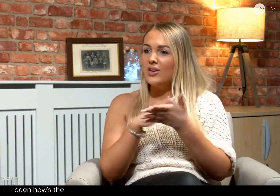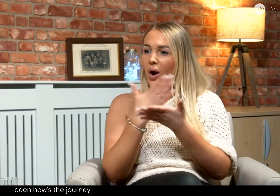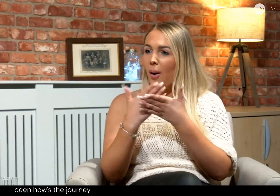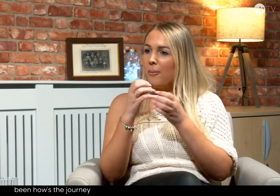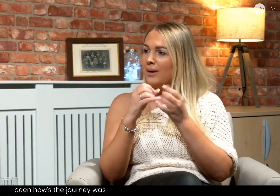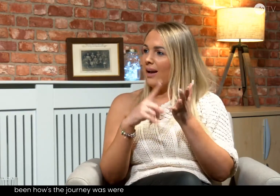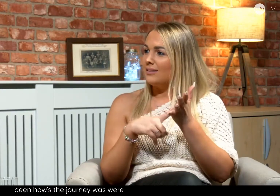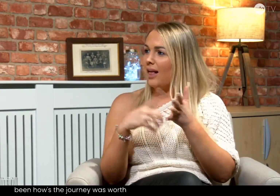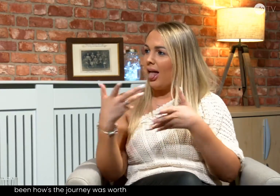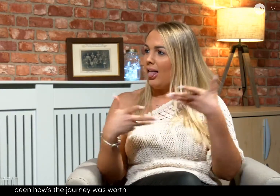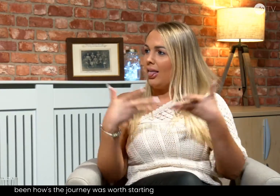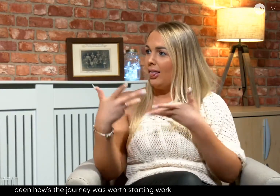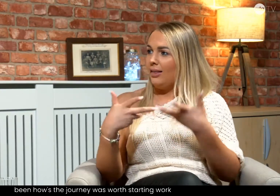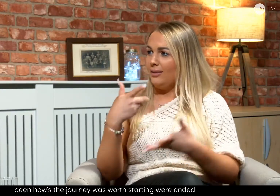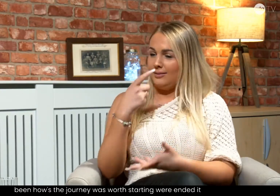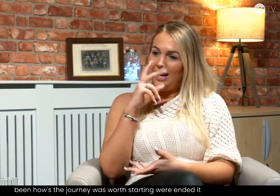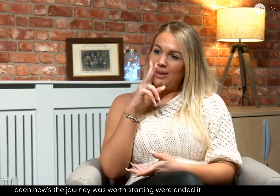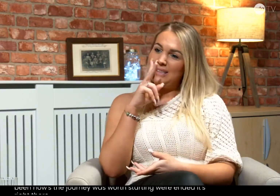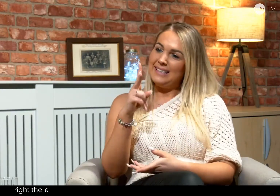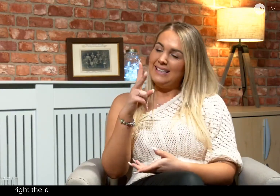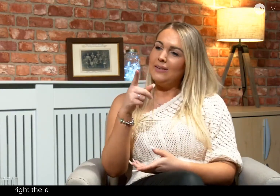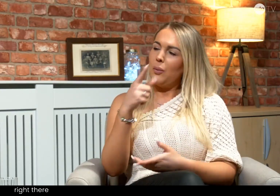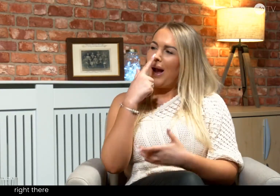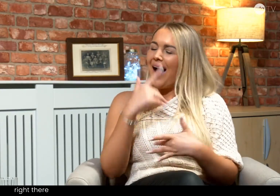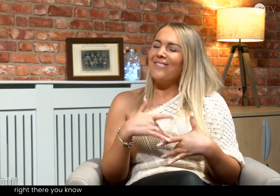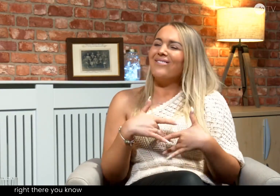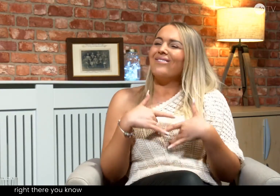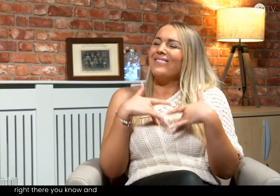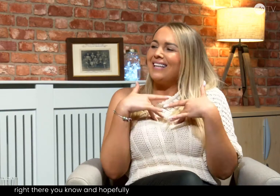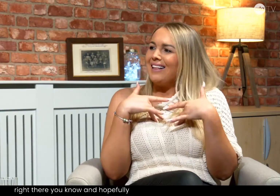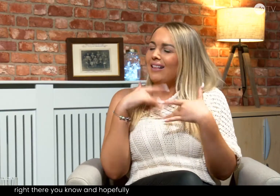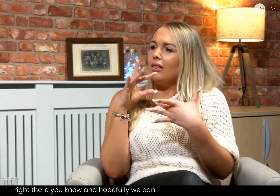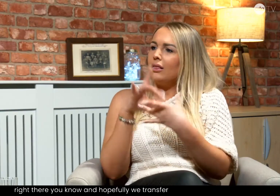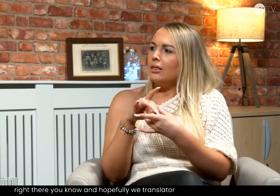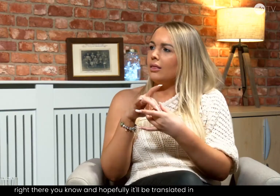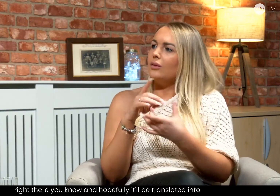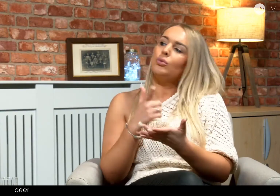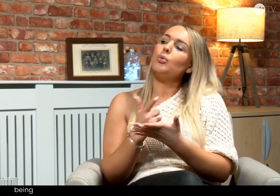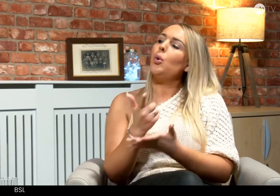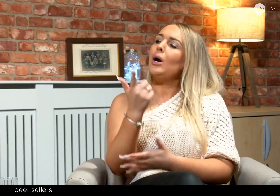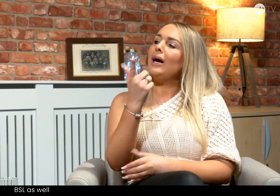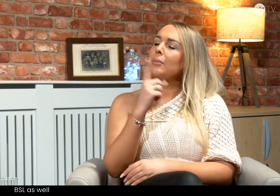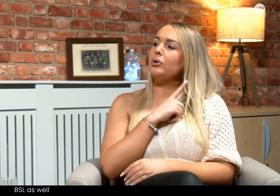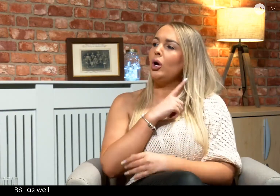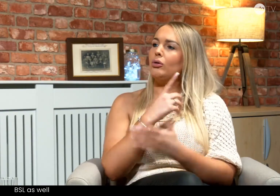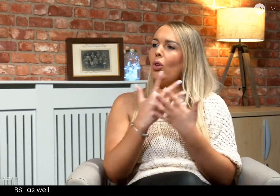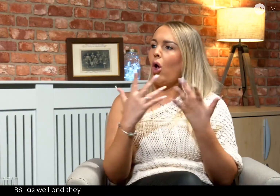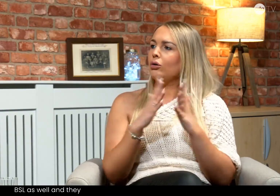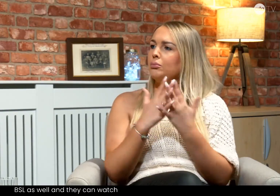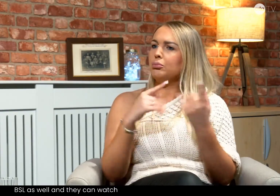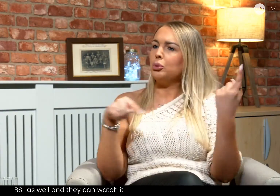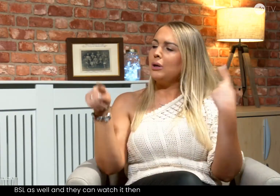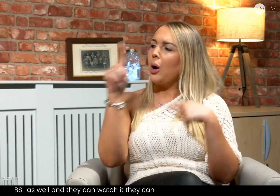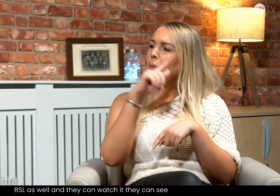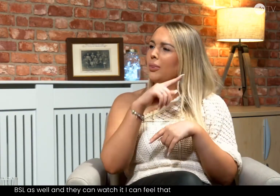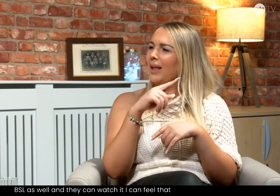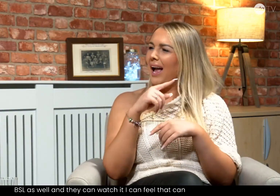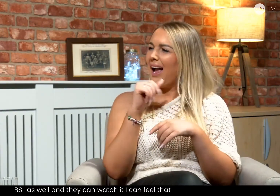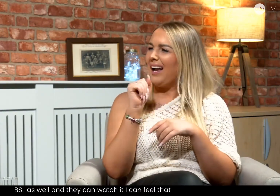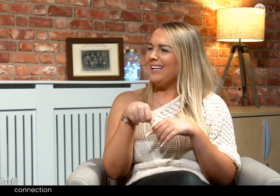it's right there. You know, and hopefully it'll be translated into BSL as well. And they can watch it and they can feel that connection in that way. You know, there's